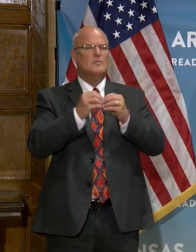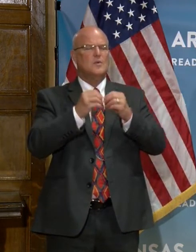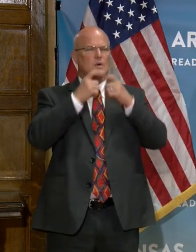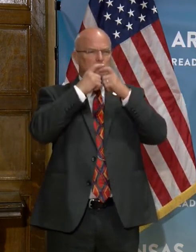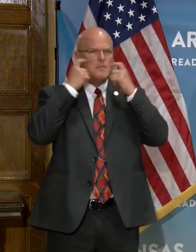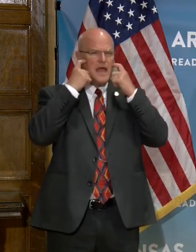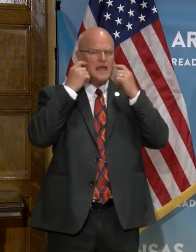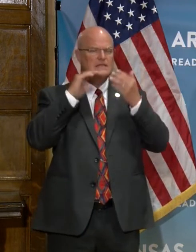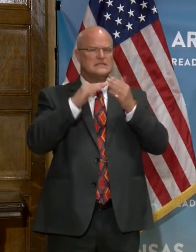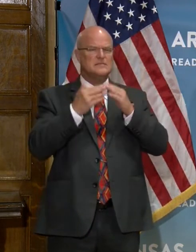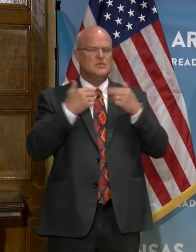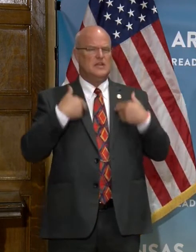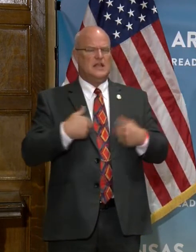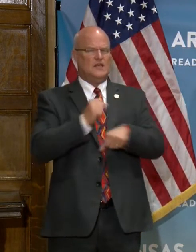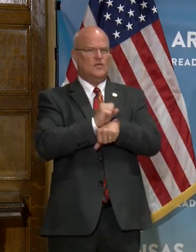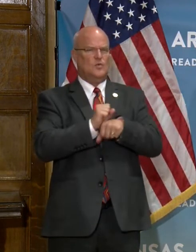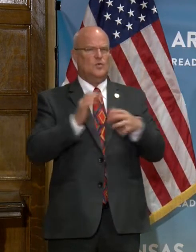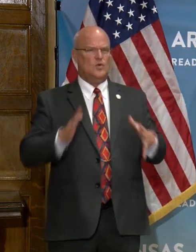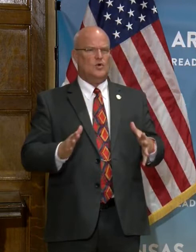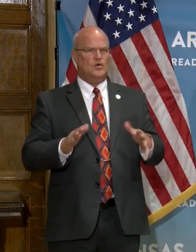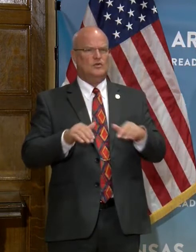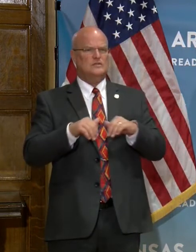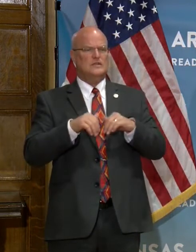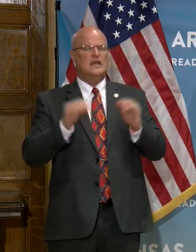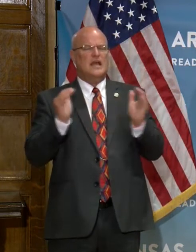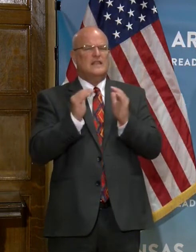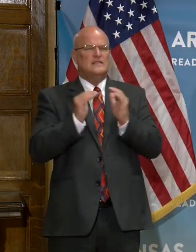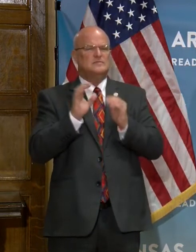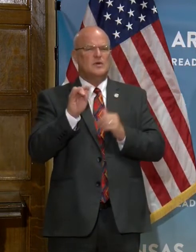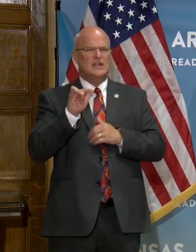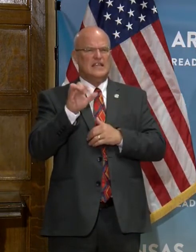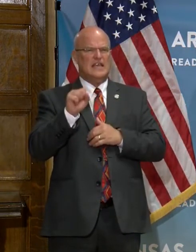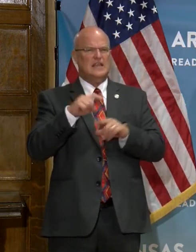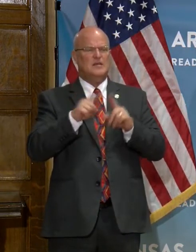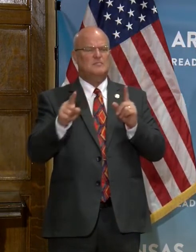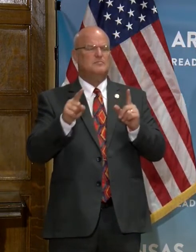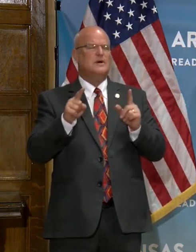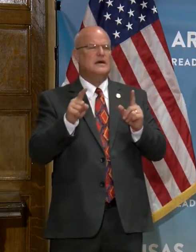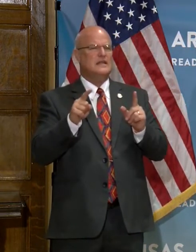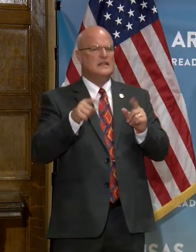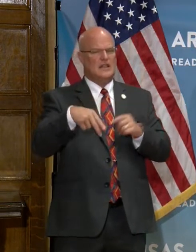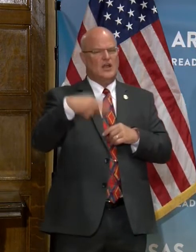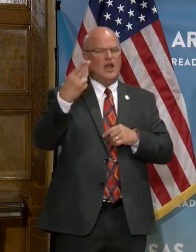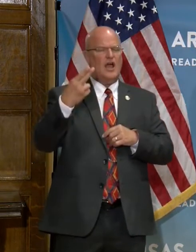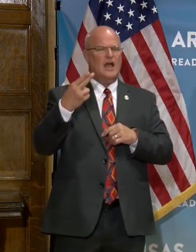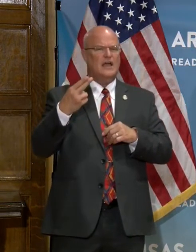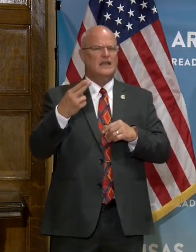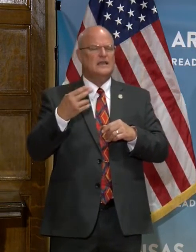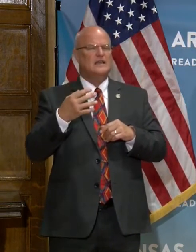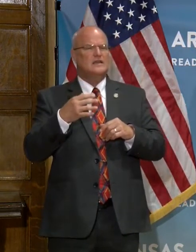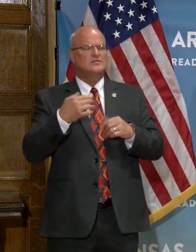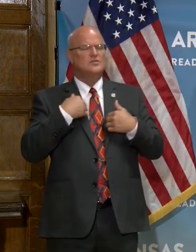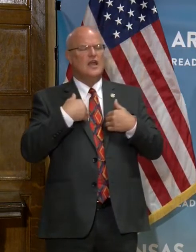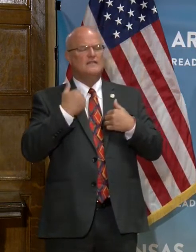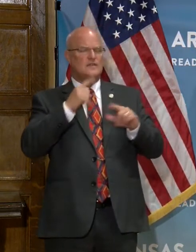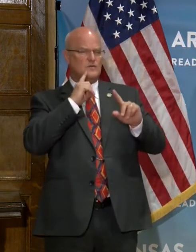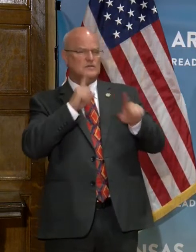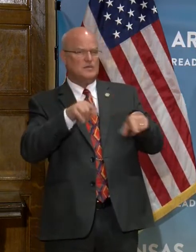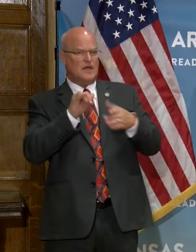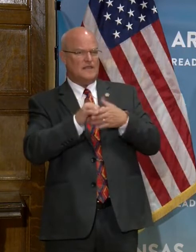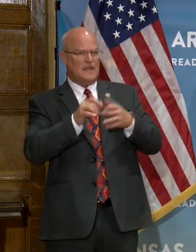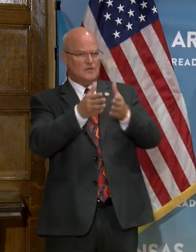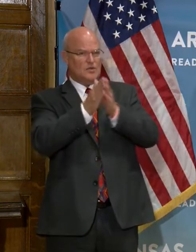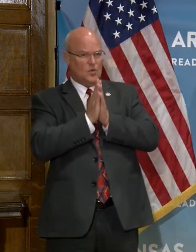some community health workers. Obviously, those are smaller counties, but their cases per capita are higher than some other counties. Do you have any response to